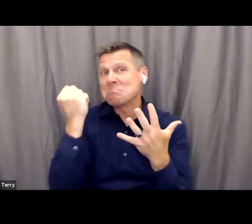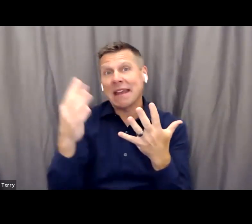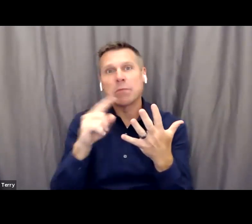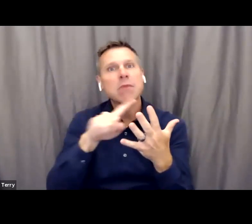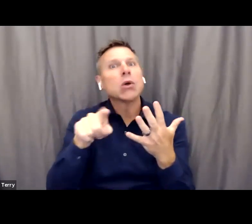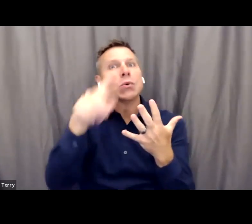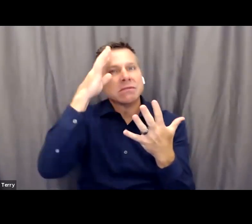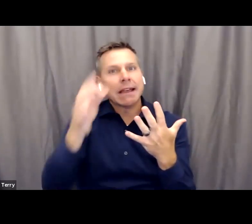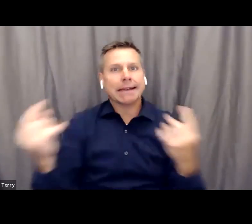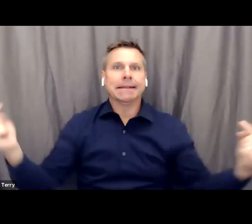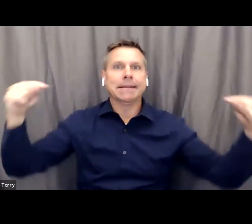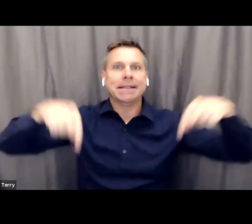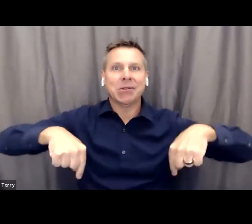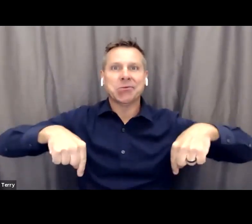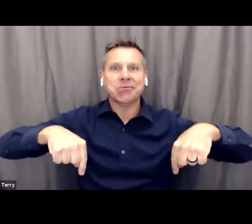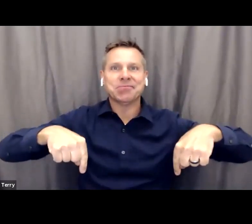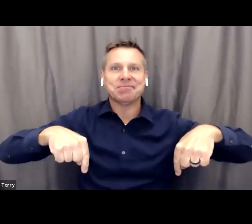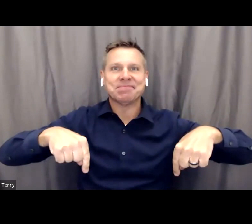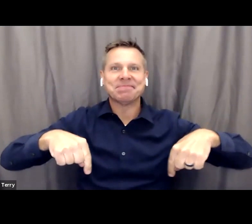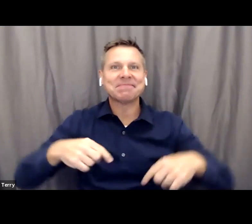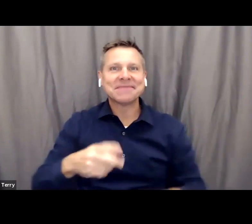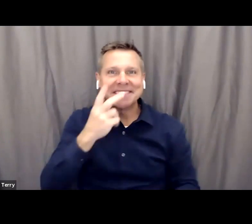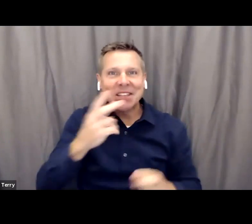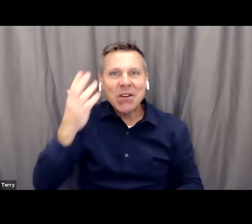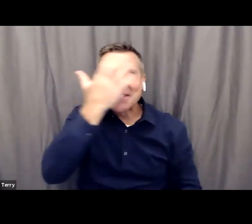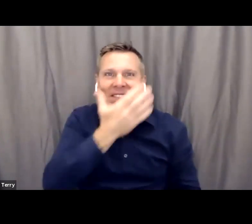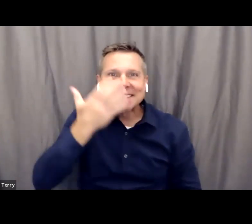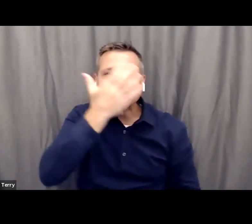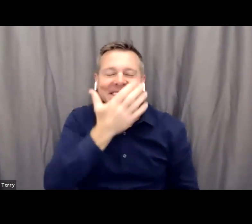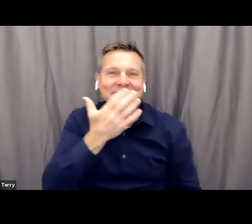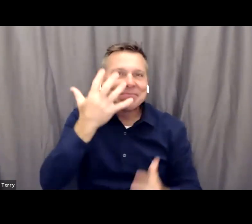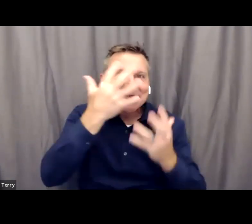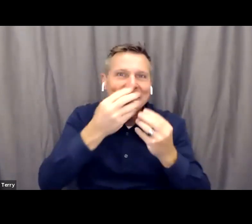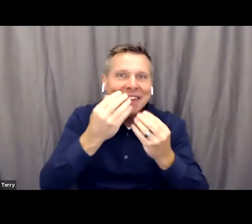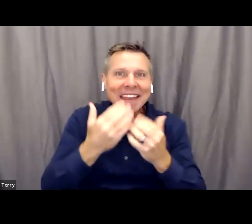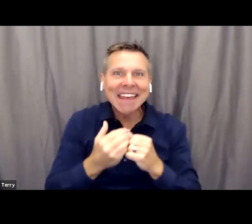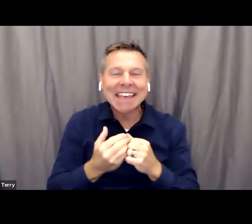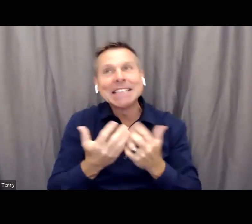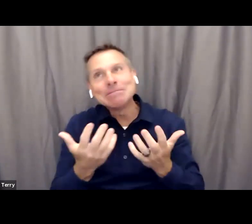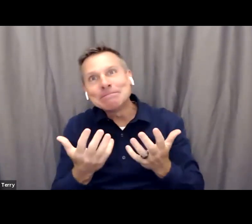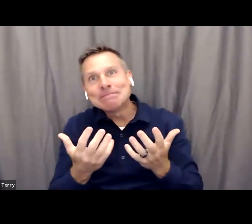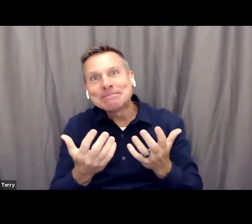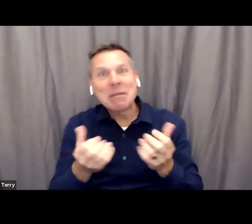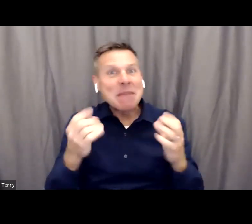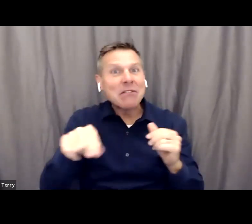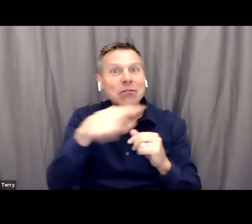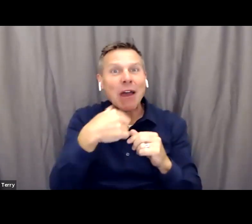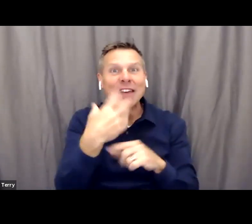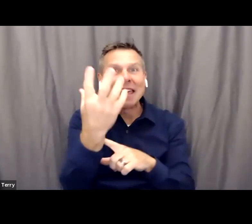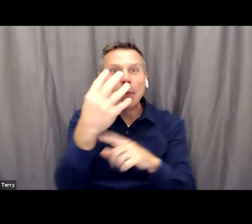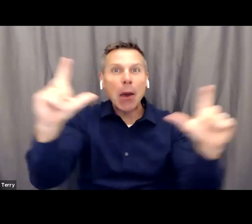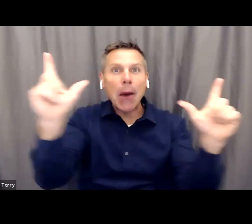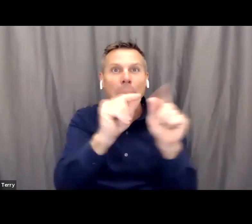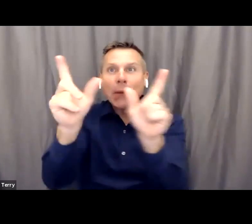are here. It is good to see your beautiful and lovely faces, even though none of you have your cameras on, but I can